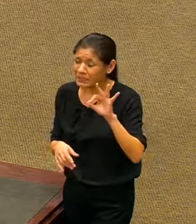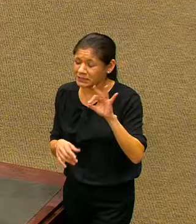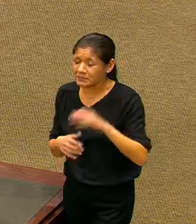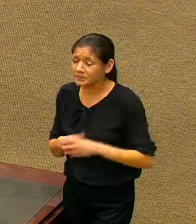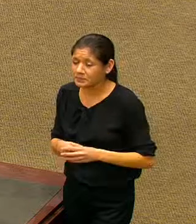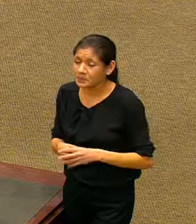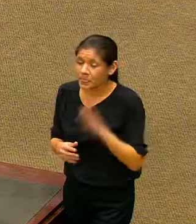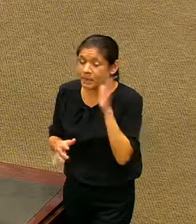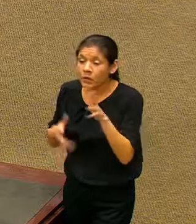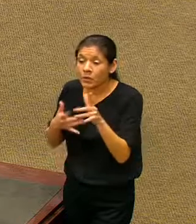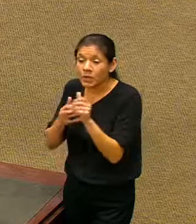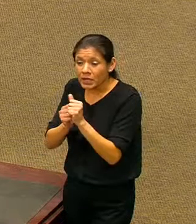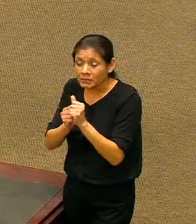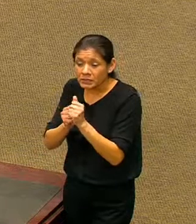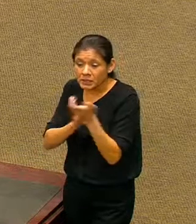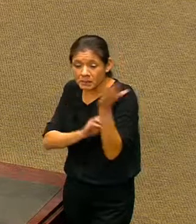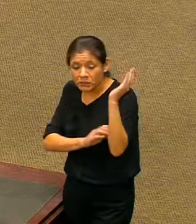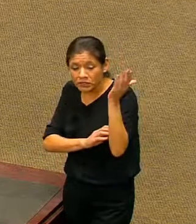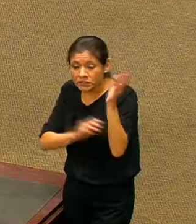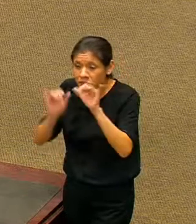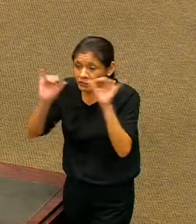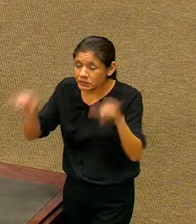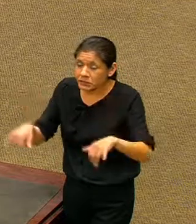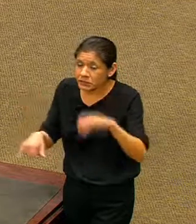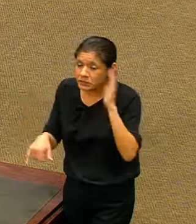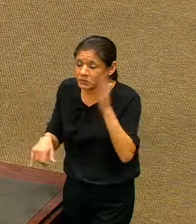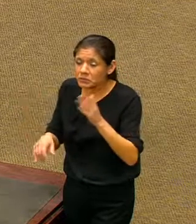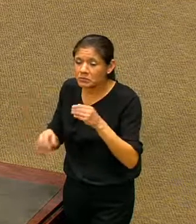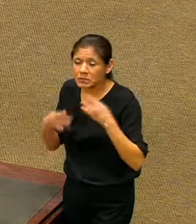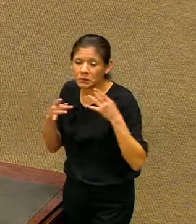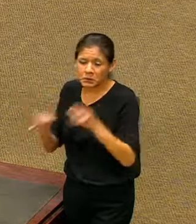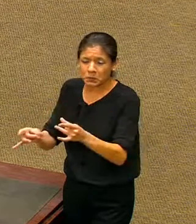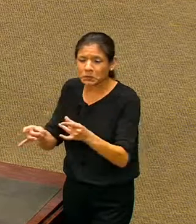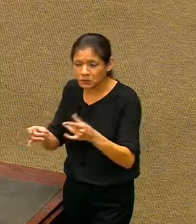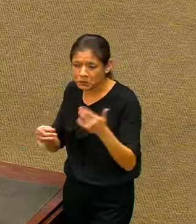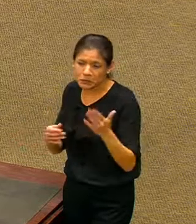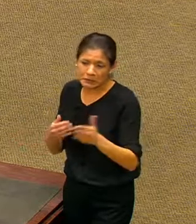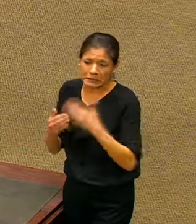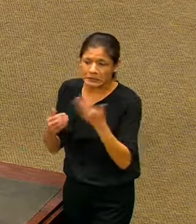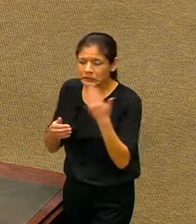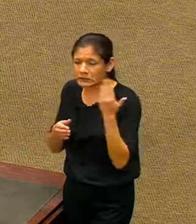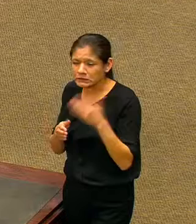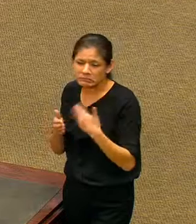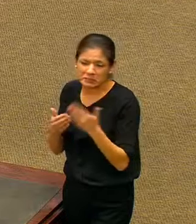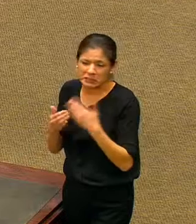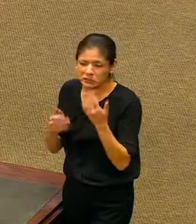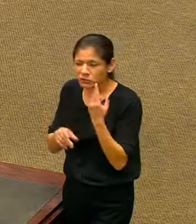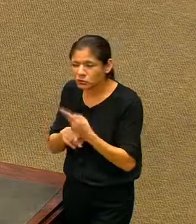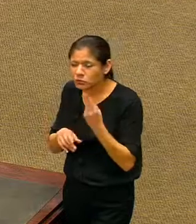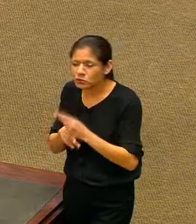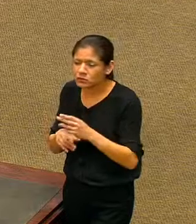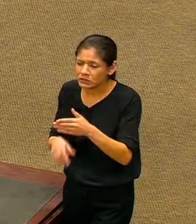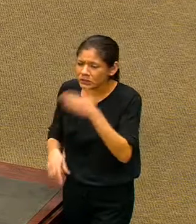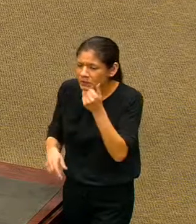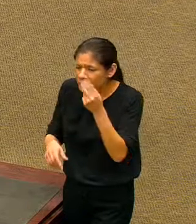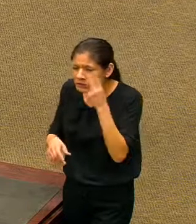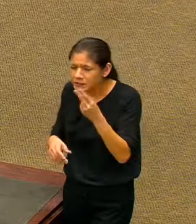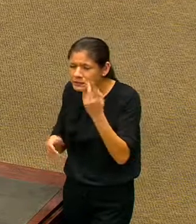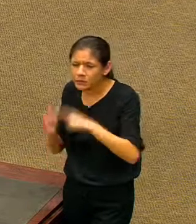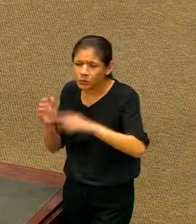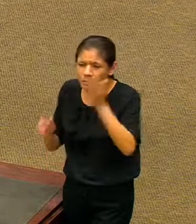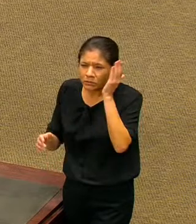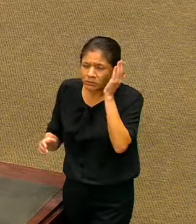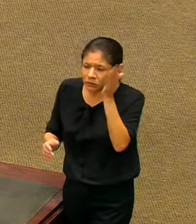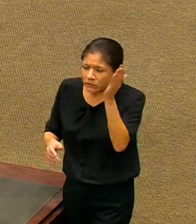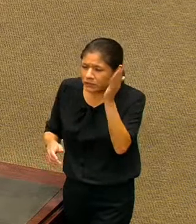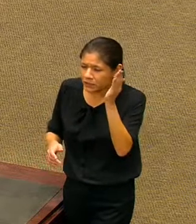1989. We're going to update the presentation system, make it more user-friendly, and better to see what they're presenting, because that's one